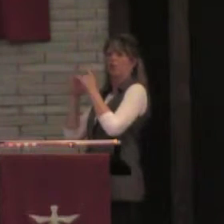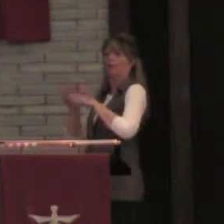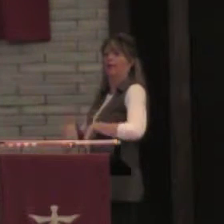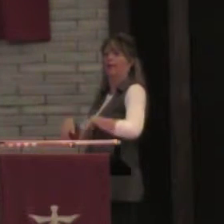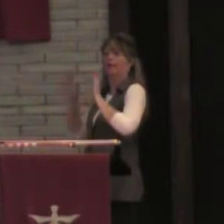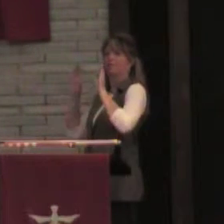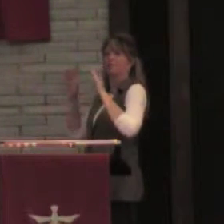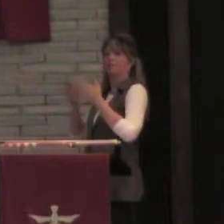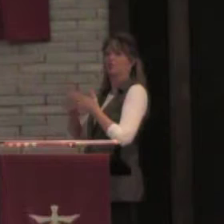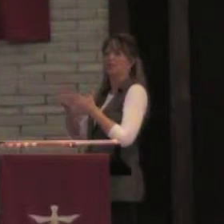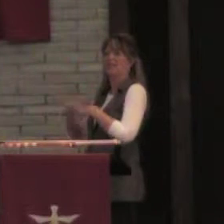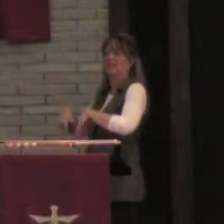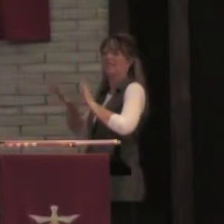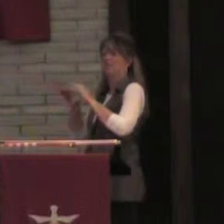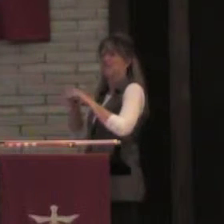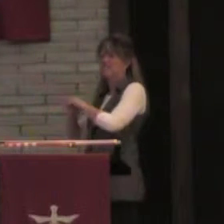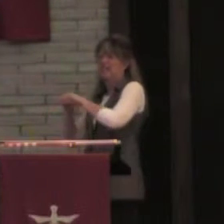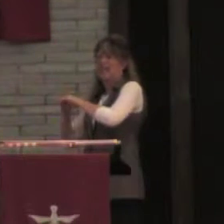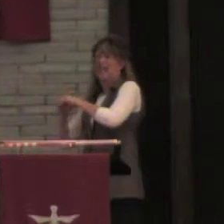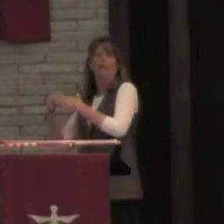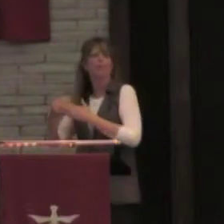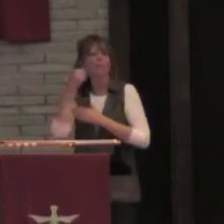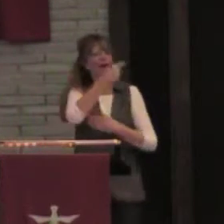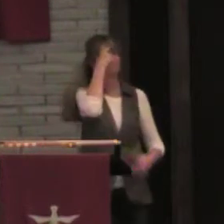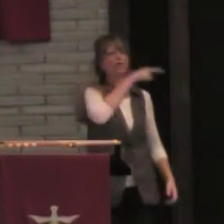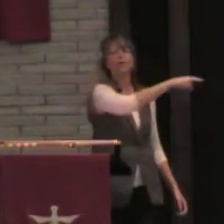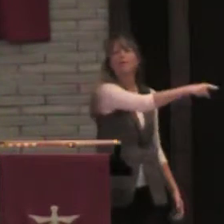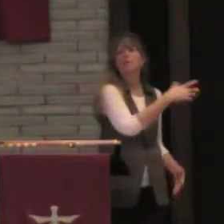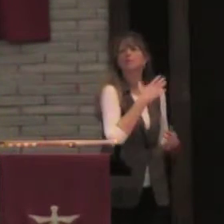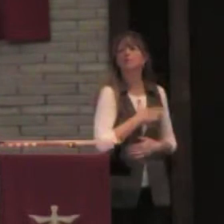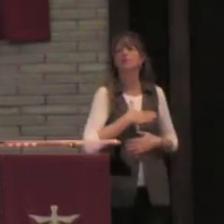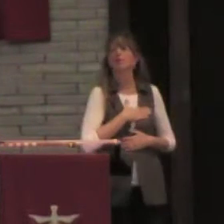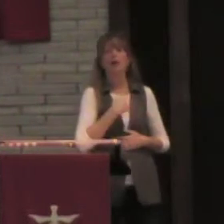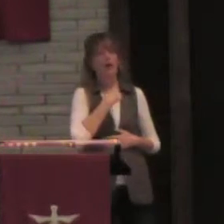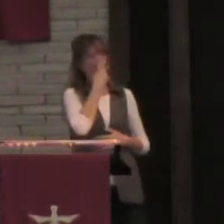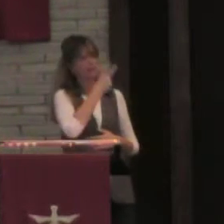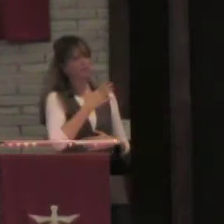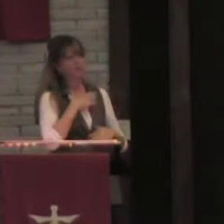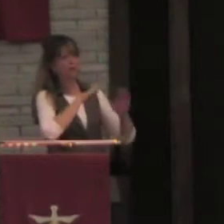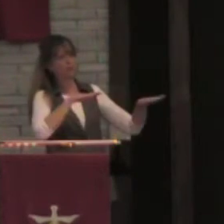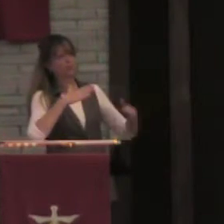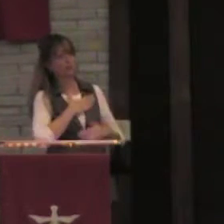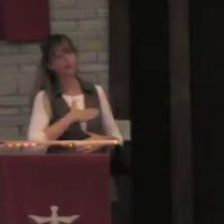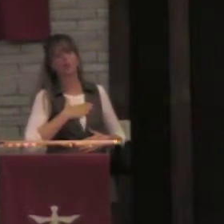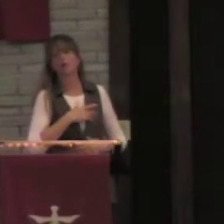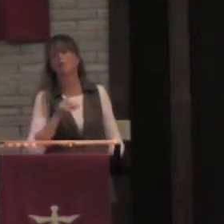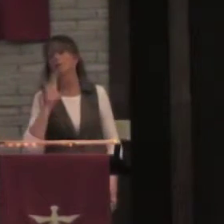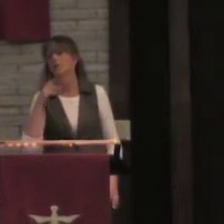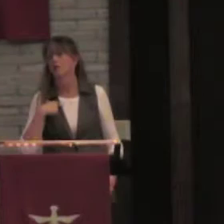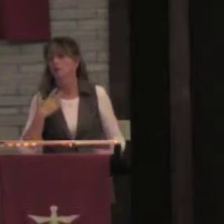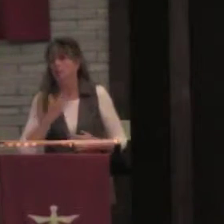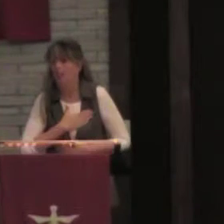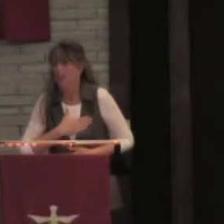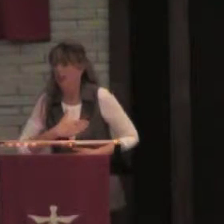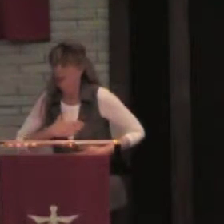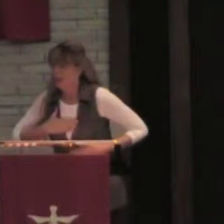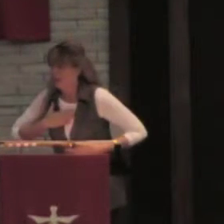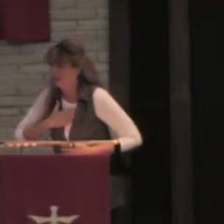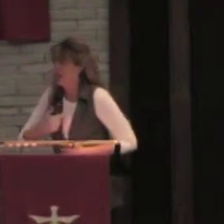up, like give up Starbucks or things like that, or saving money so I can buy things for them. I